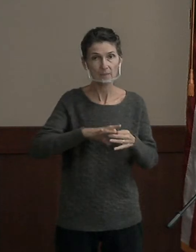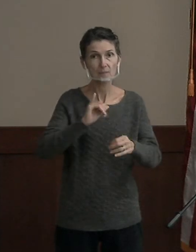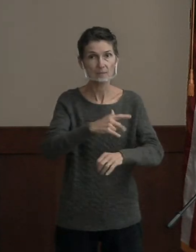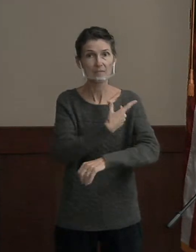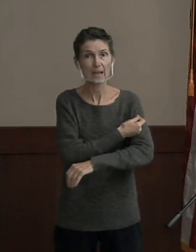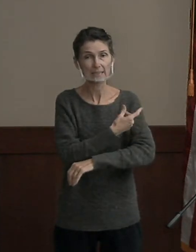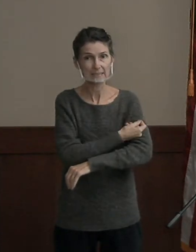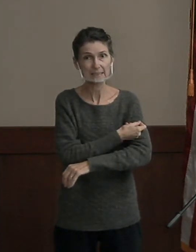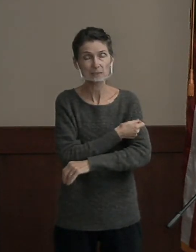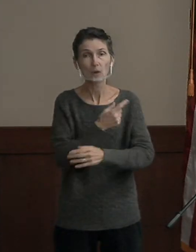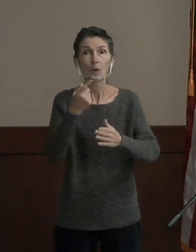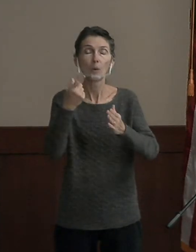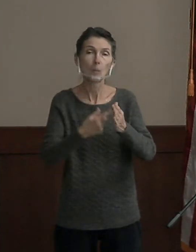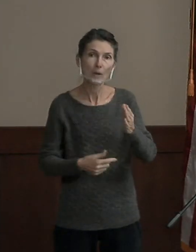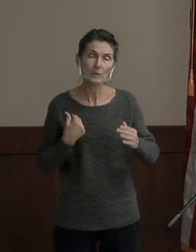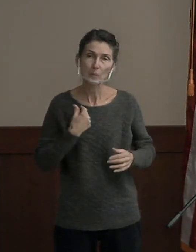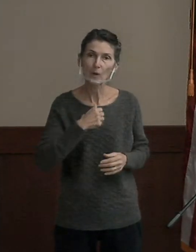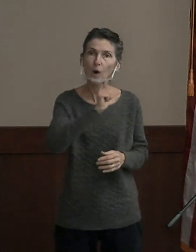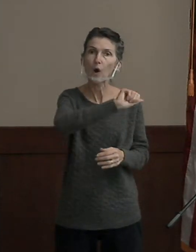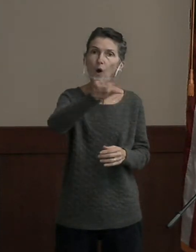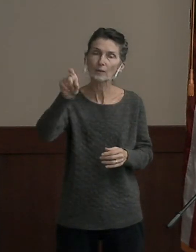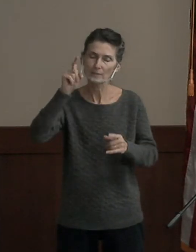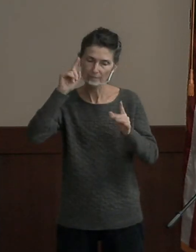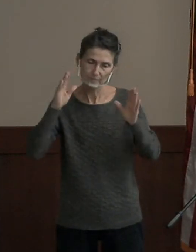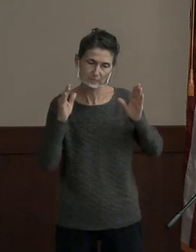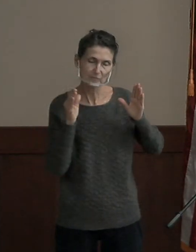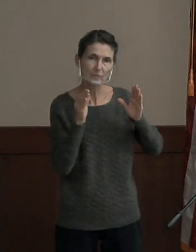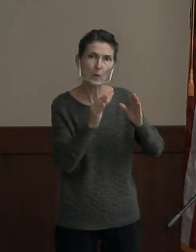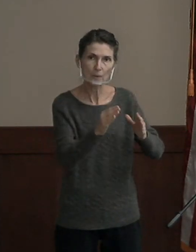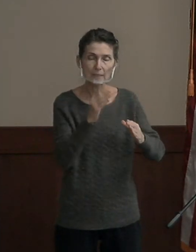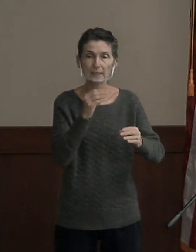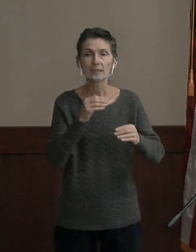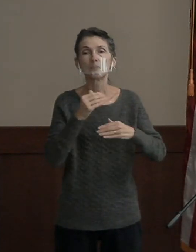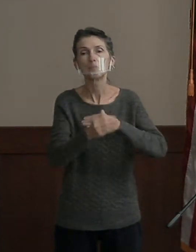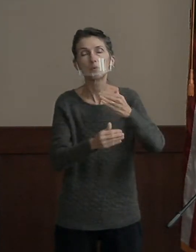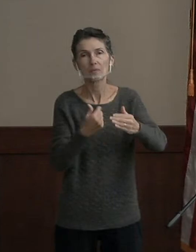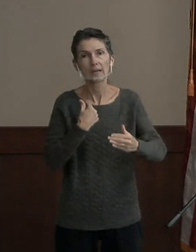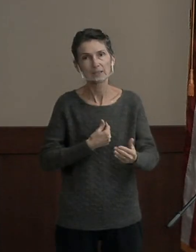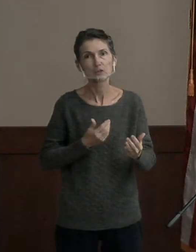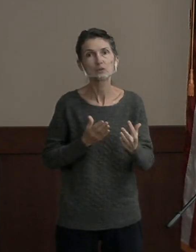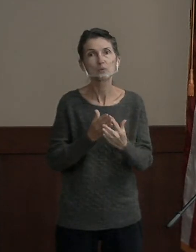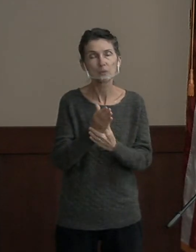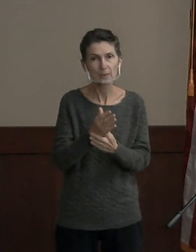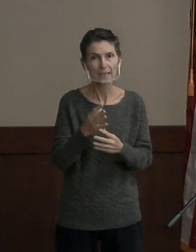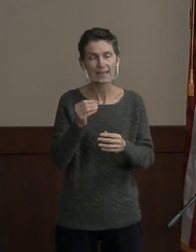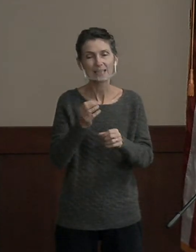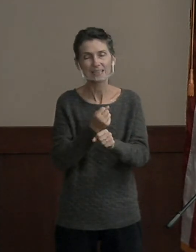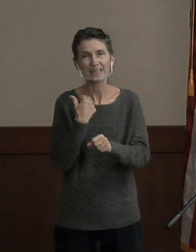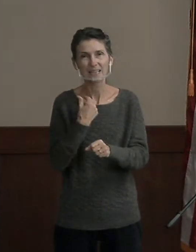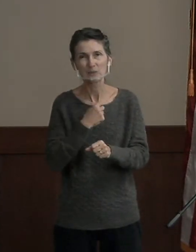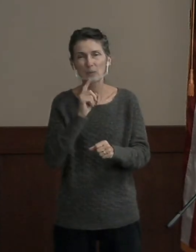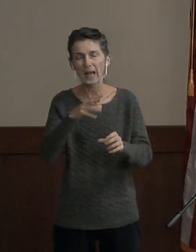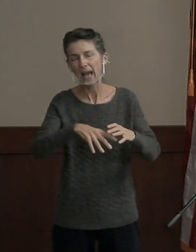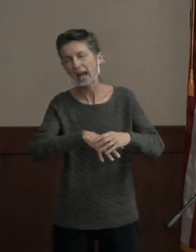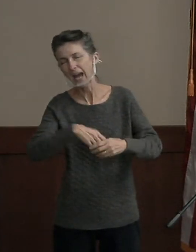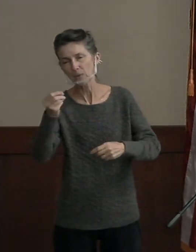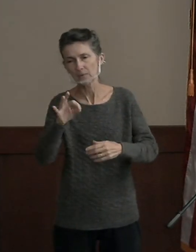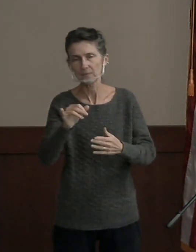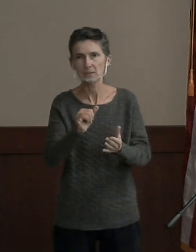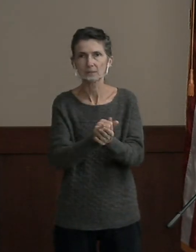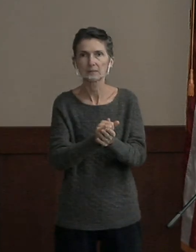vaccines is what we all need to be focused on in moving us through and getting us truly out of this